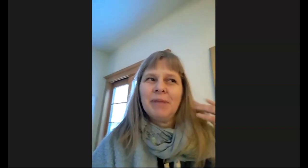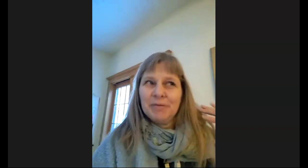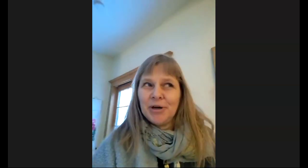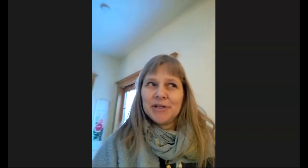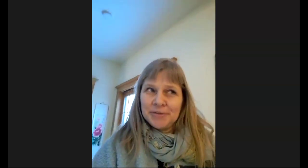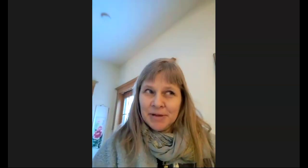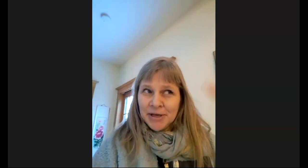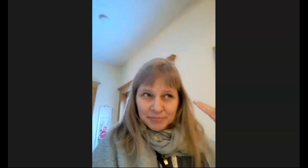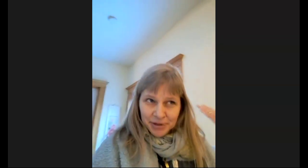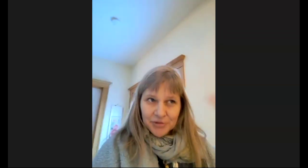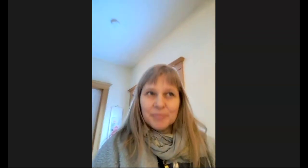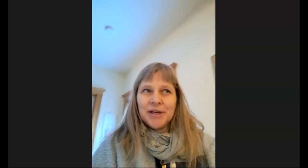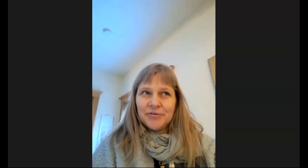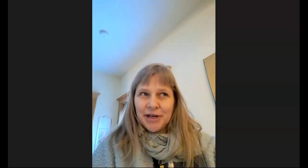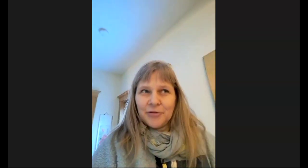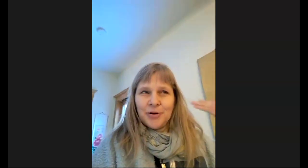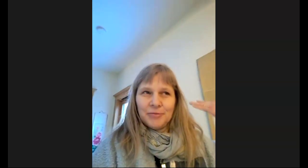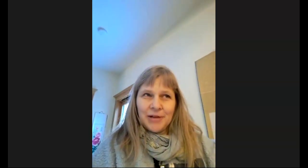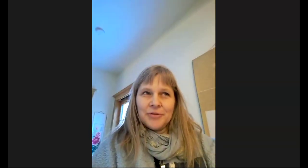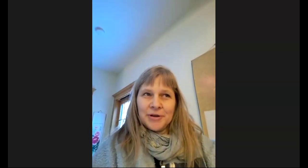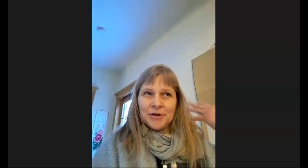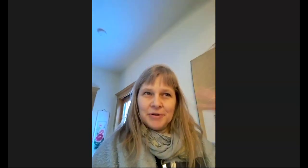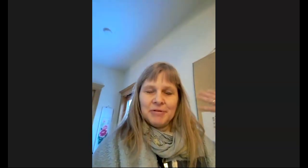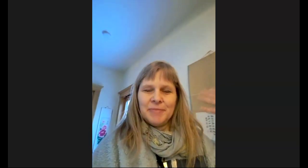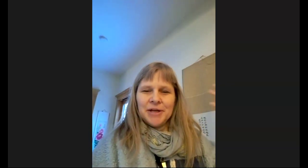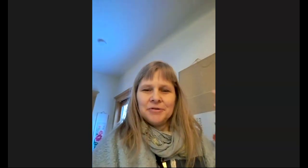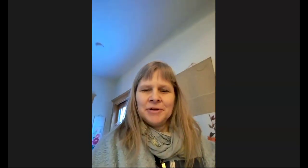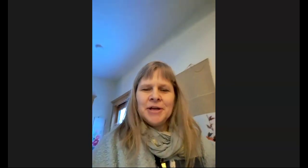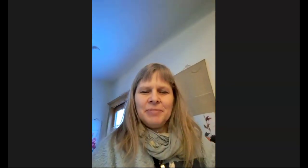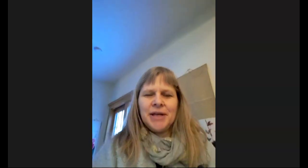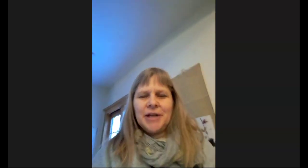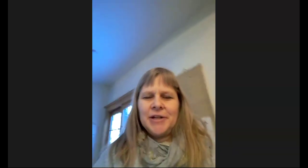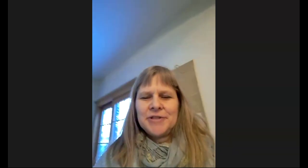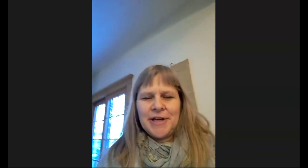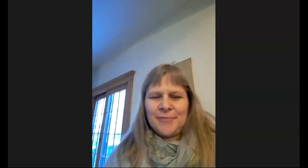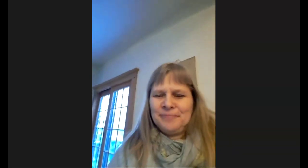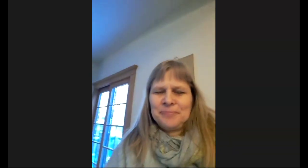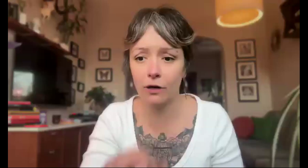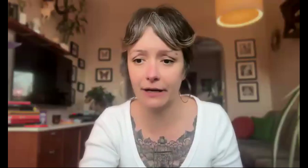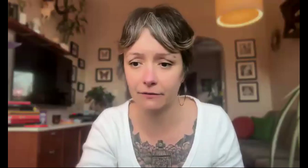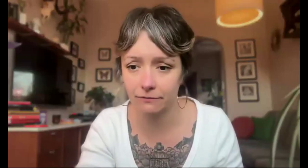I wanted to pick the brain of an expert No, rather than you are going with right. my own beginning knowledge. Thanks. We're totally right.